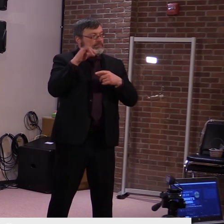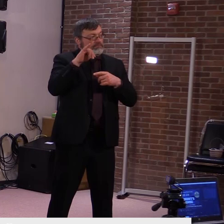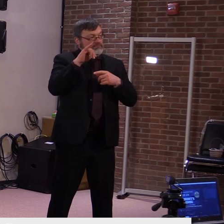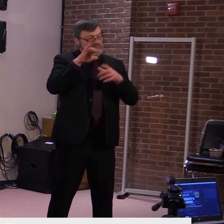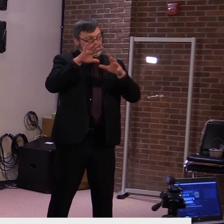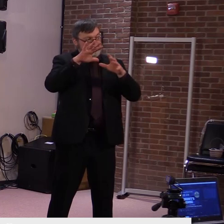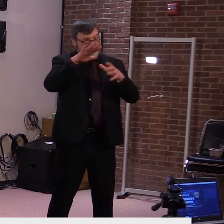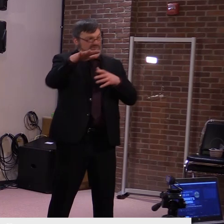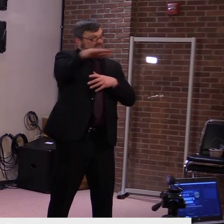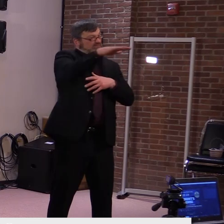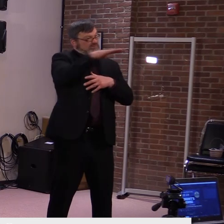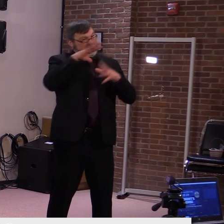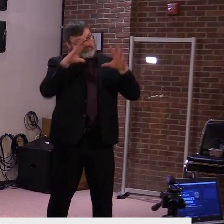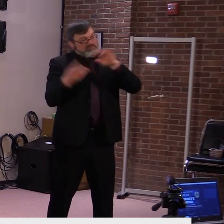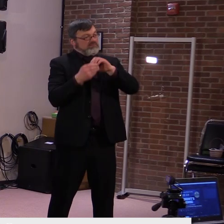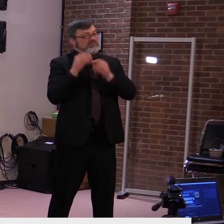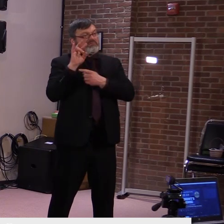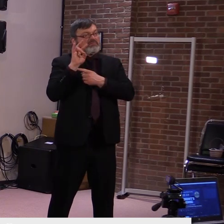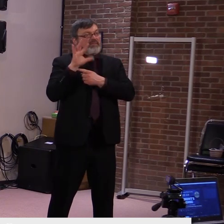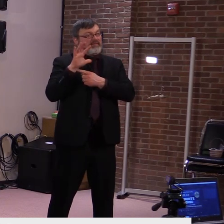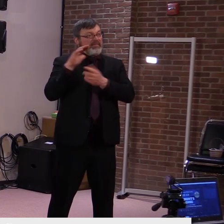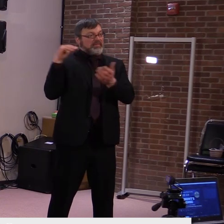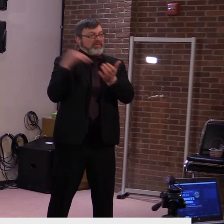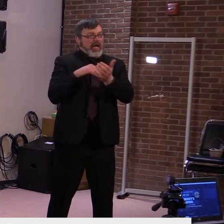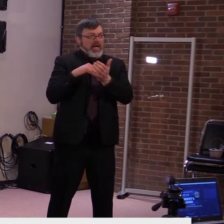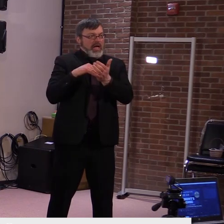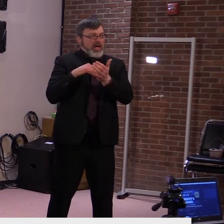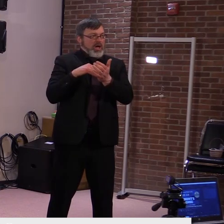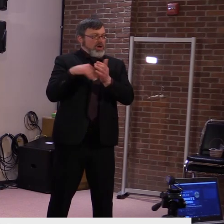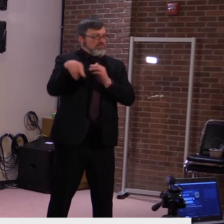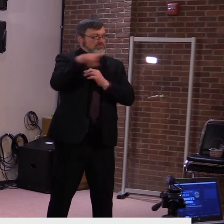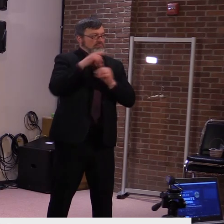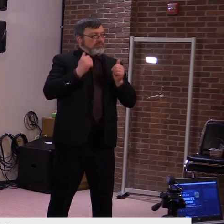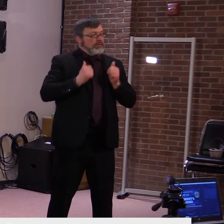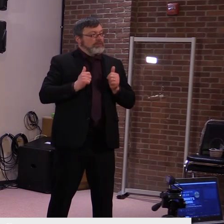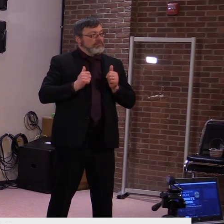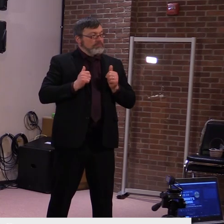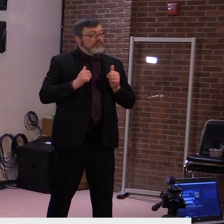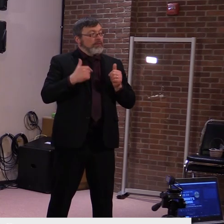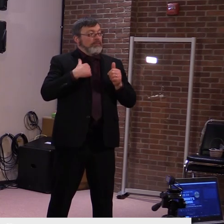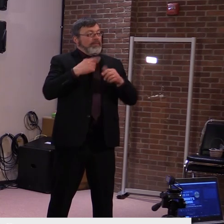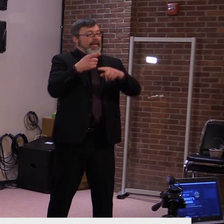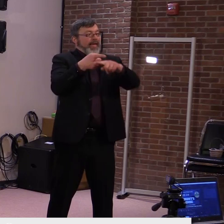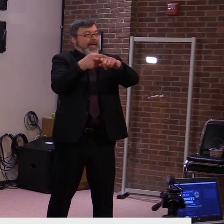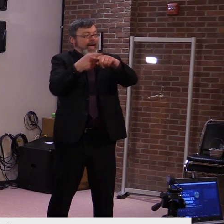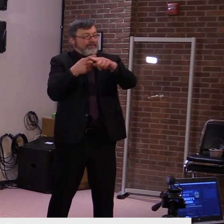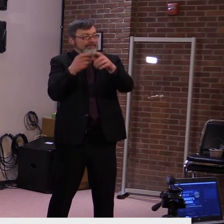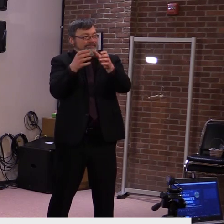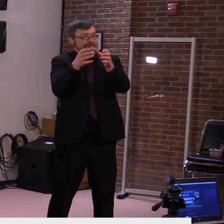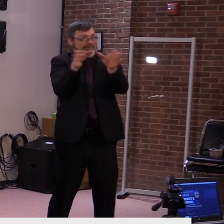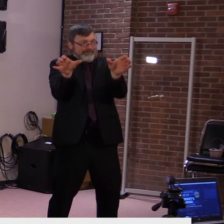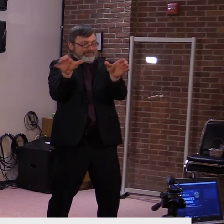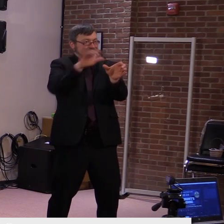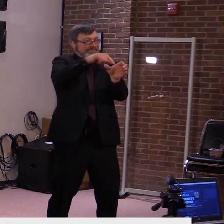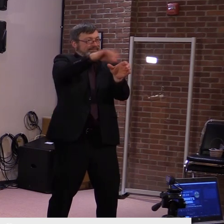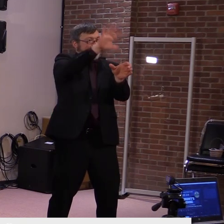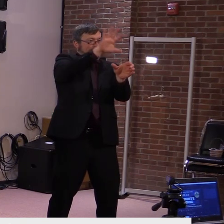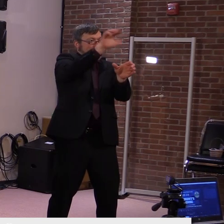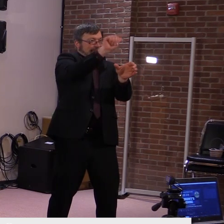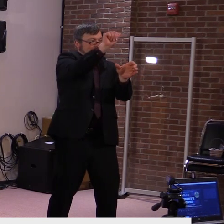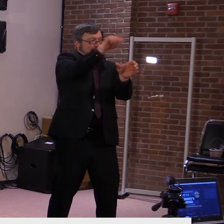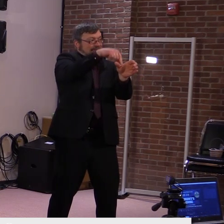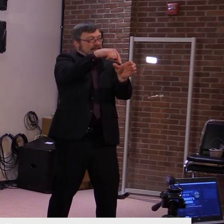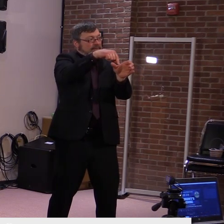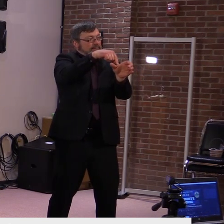segments. Phase 5A, if you are 55 years old and above with an eligible high-risk